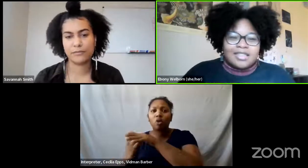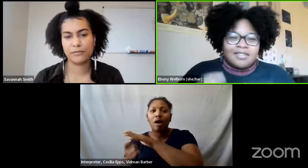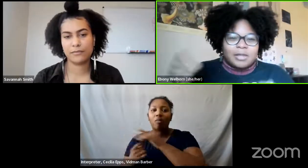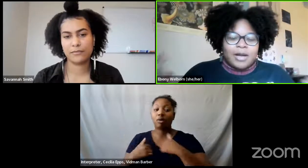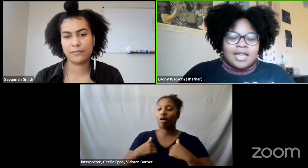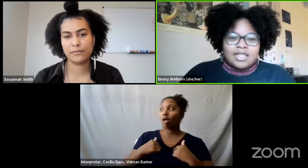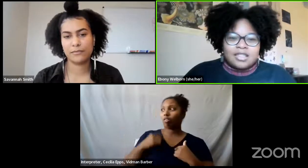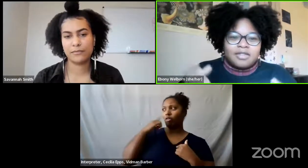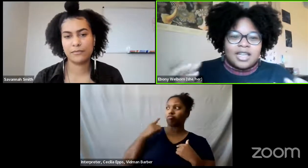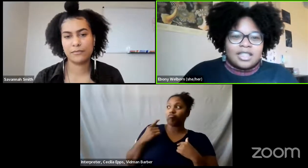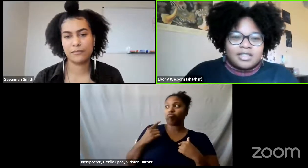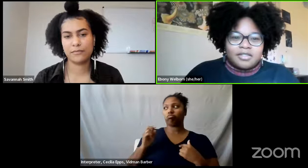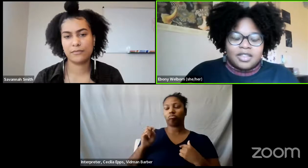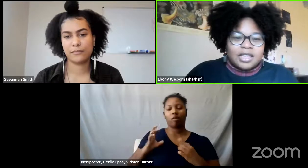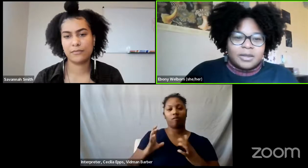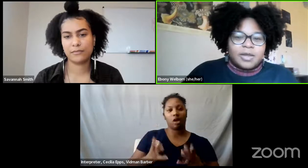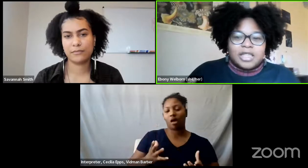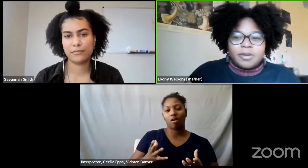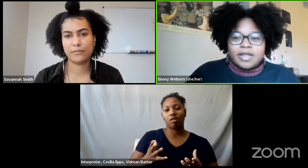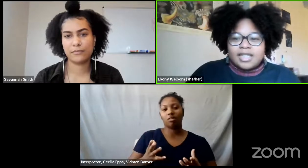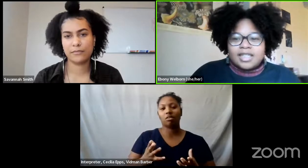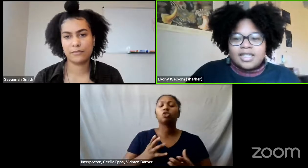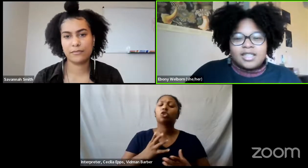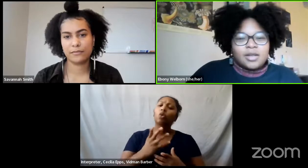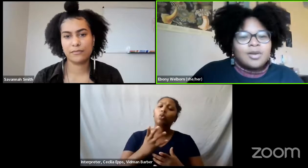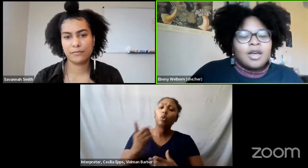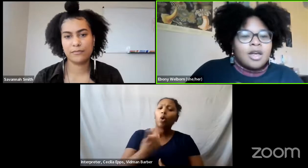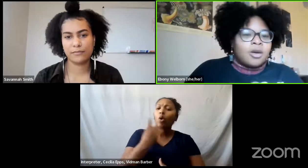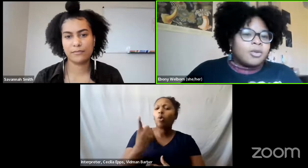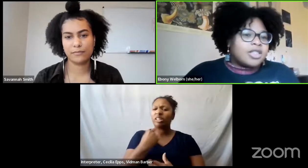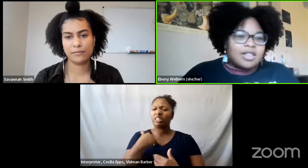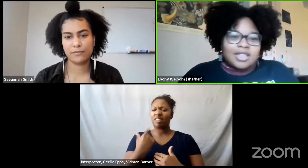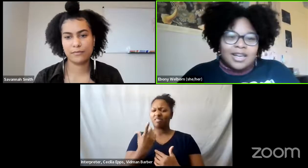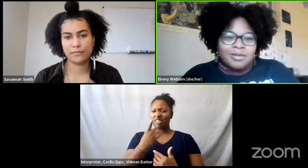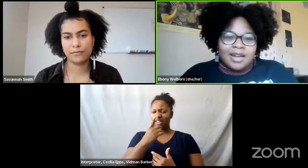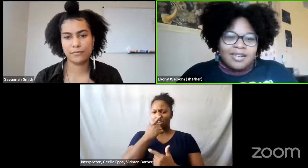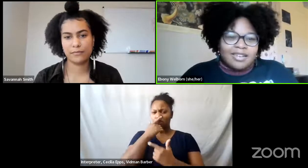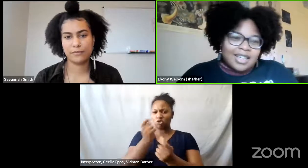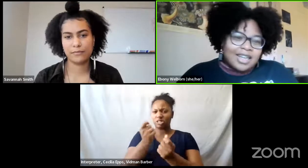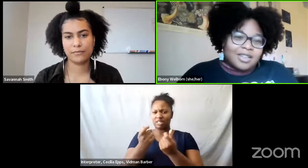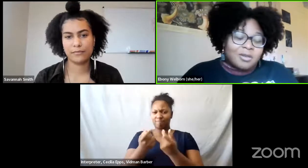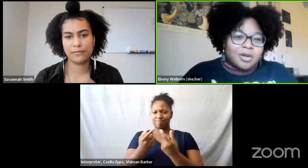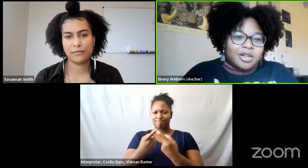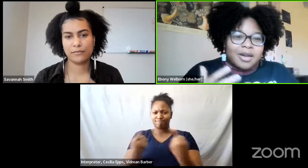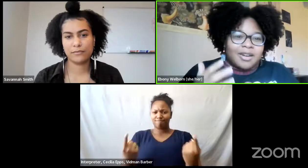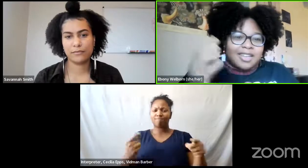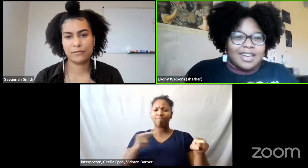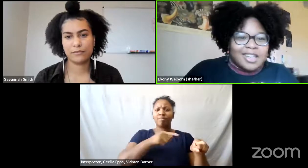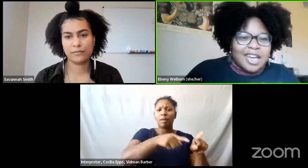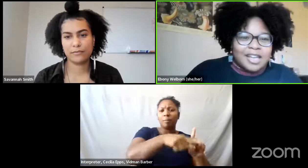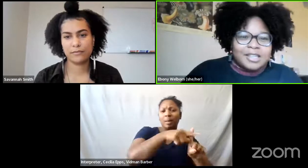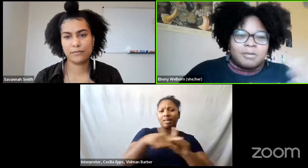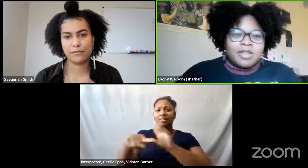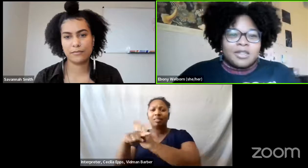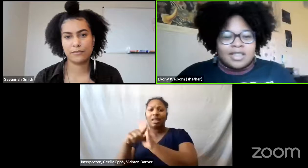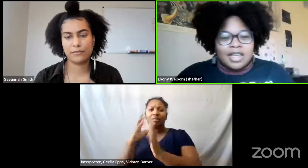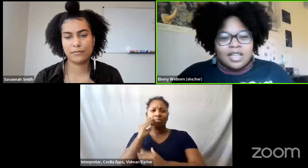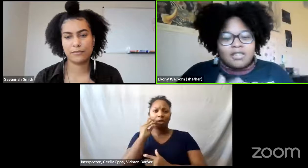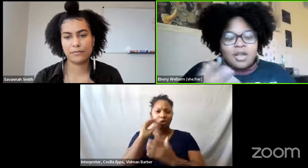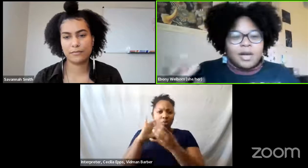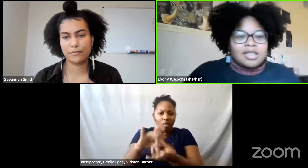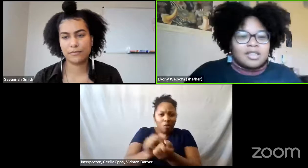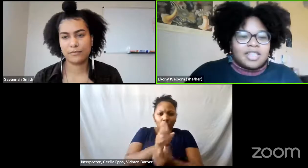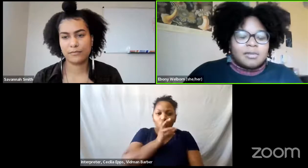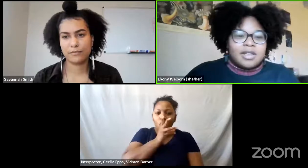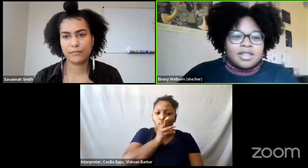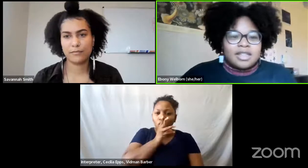complex space of these positive, negative experiences. And so we're just going to talk about a little more about, yeah, some of those